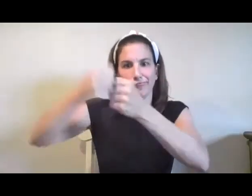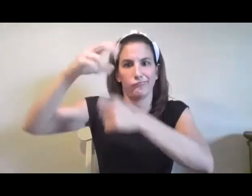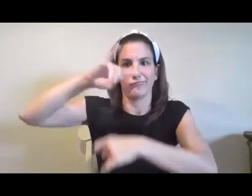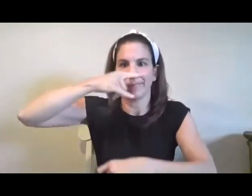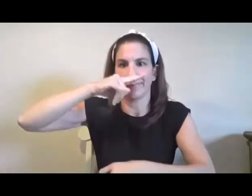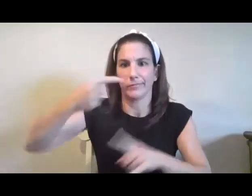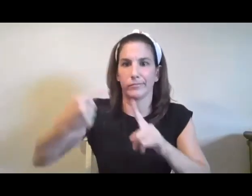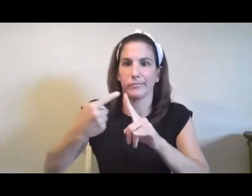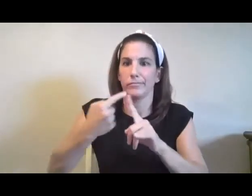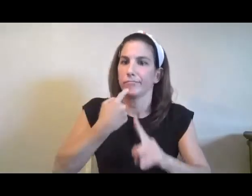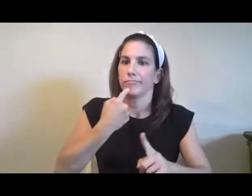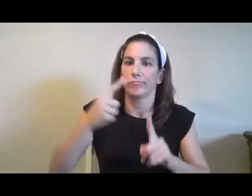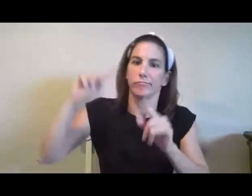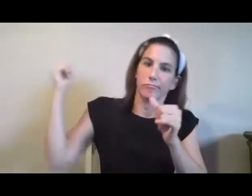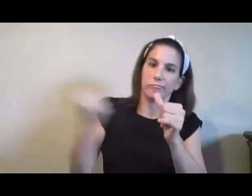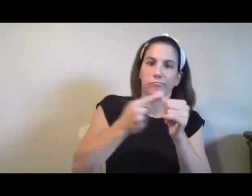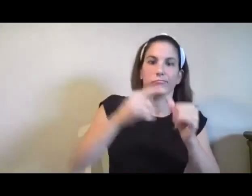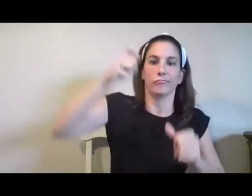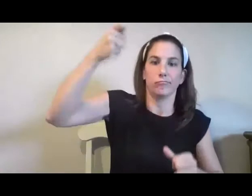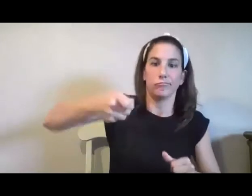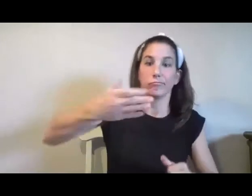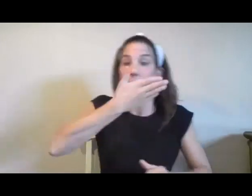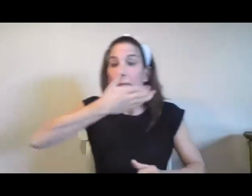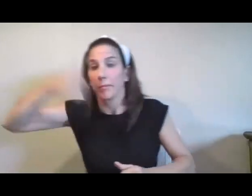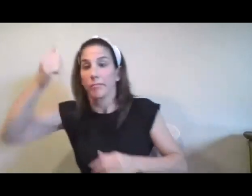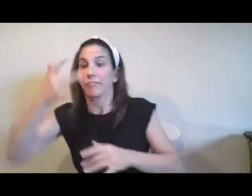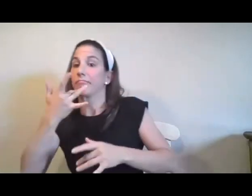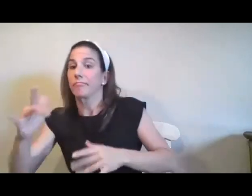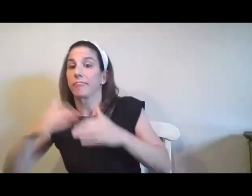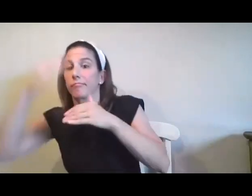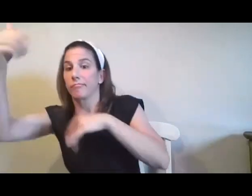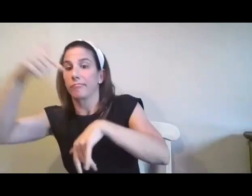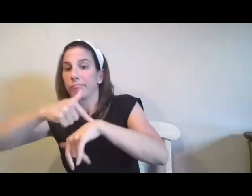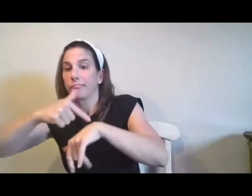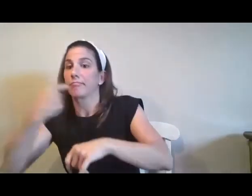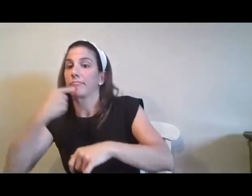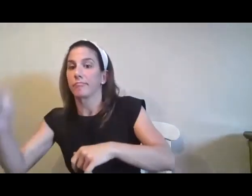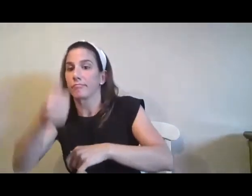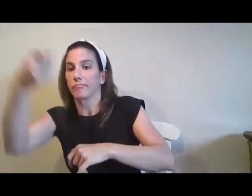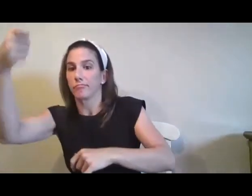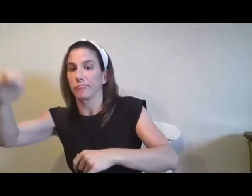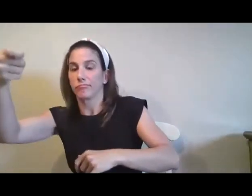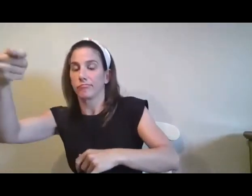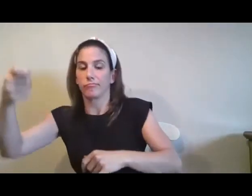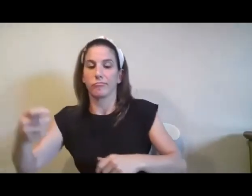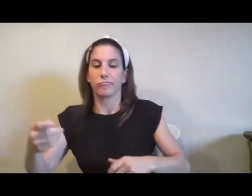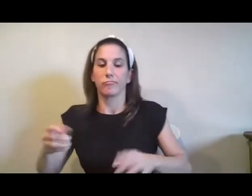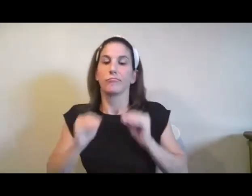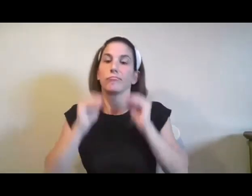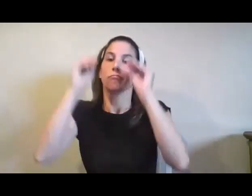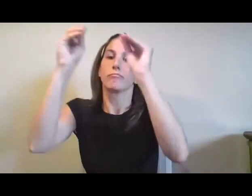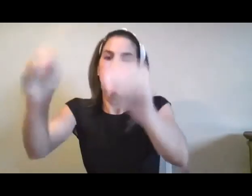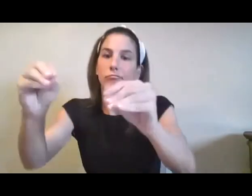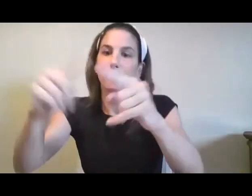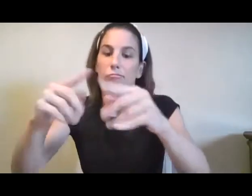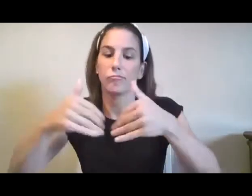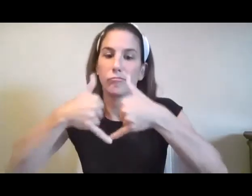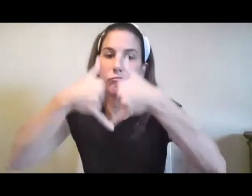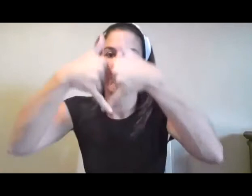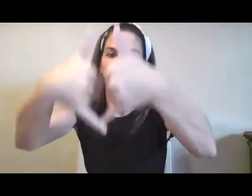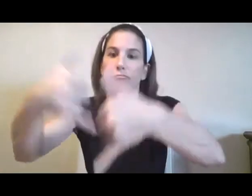break, kid," said the first judge. "Better luck next time." said another, as they moved on to the prize